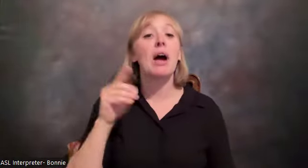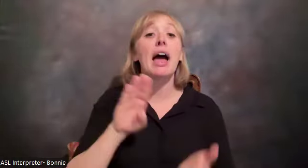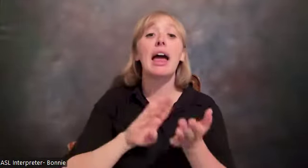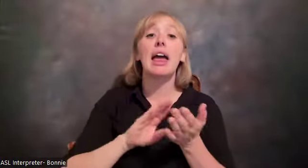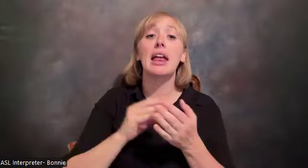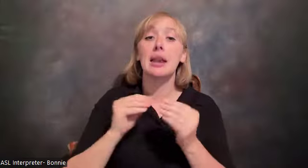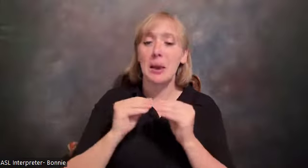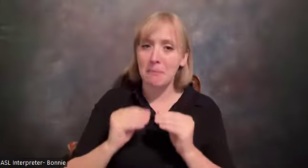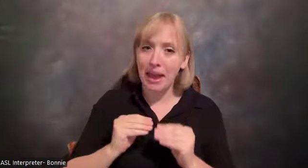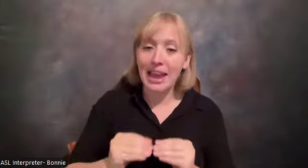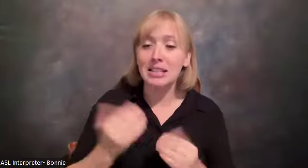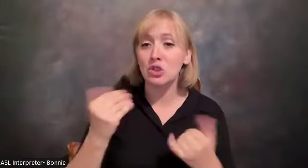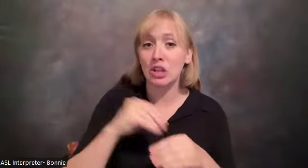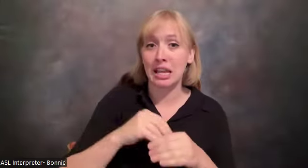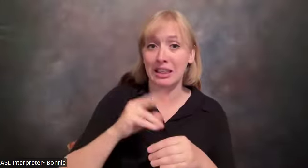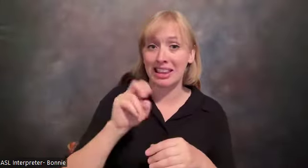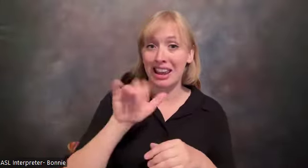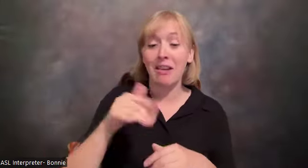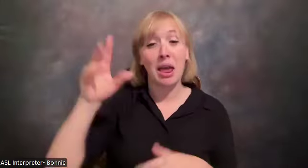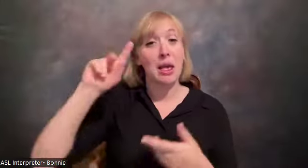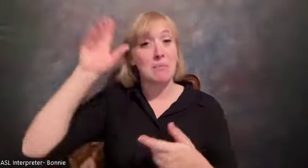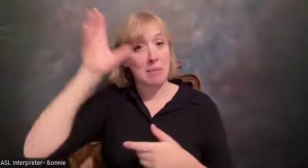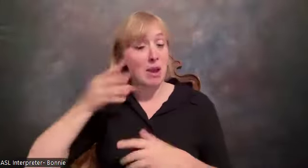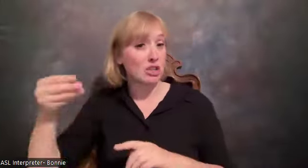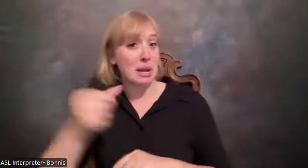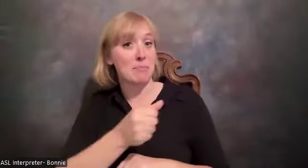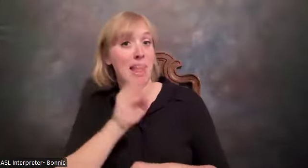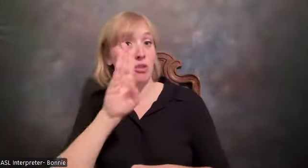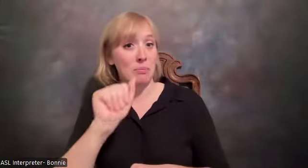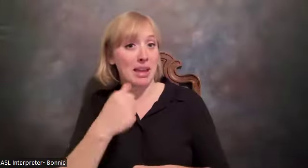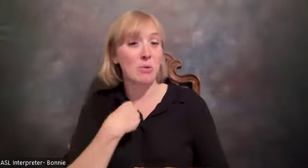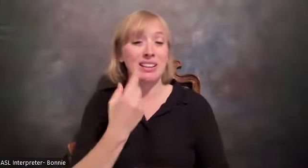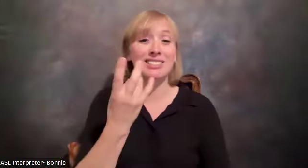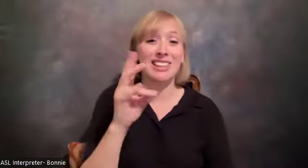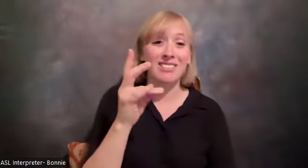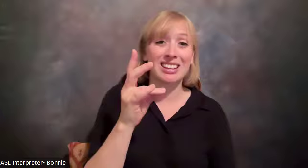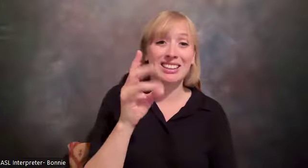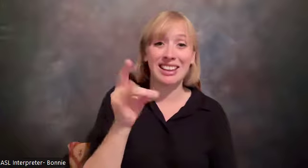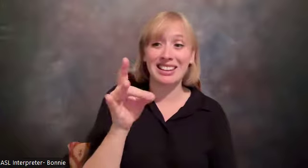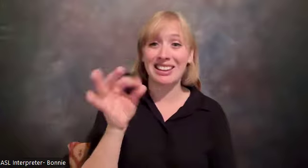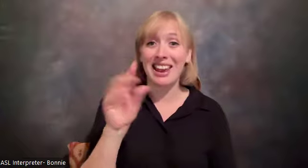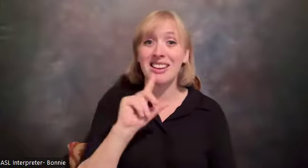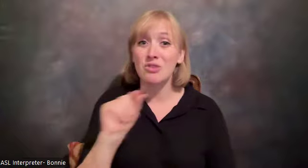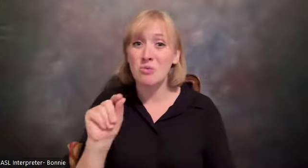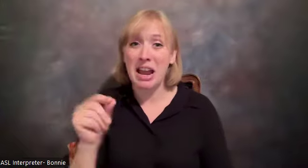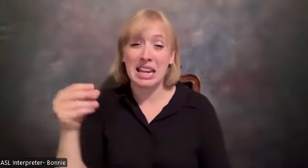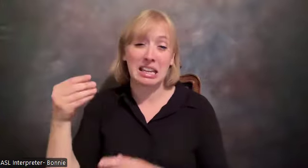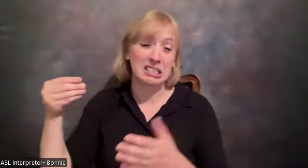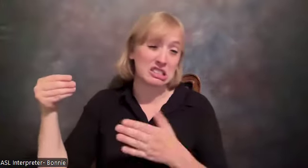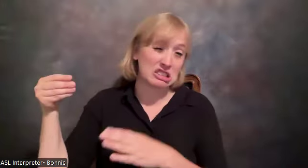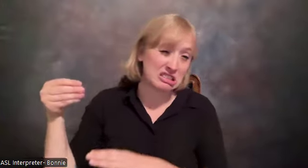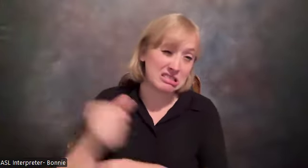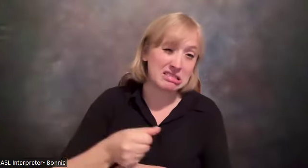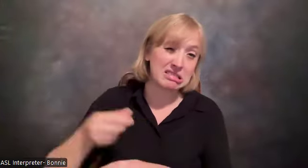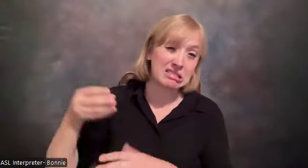while I was still in the Navy was that my parents had paid for a bachelor's degree back when I was 17, 18, 19, and 20. They'd wasted thousands and thousands